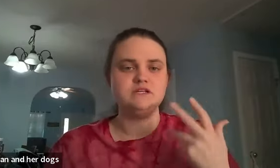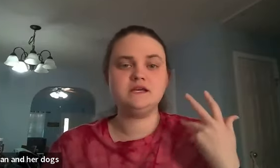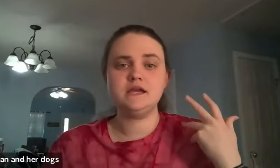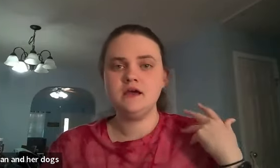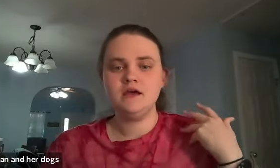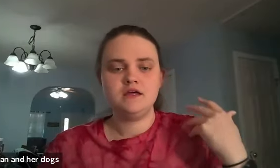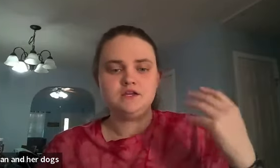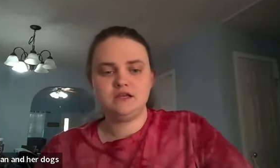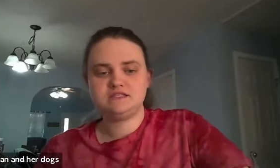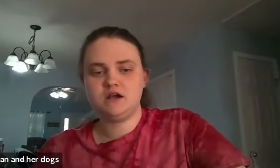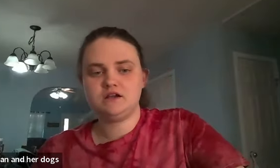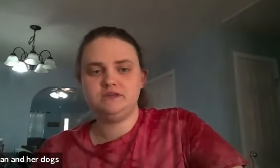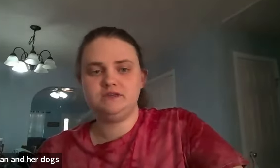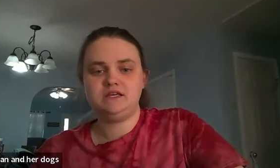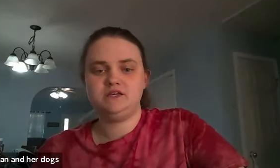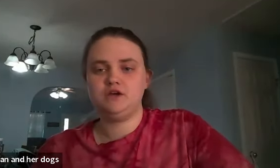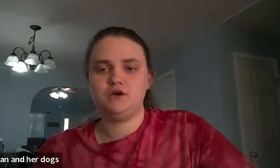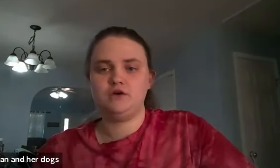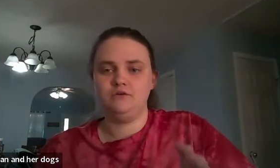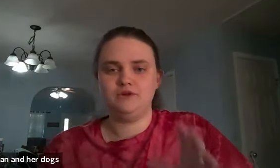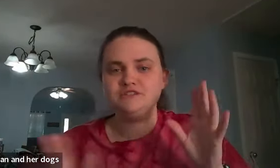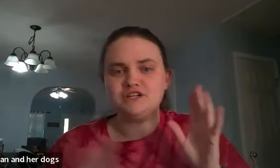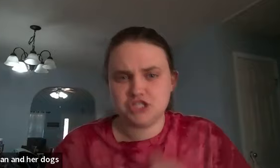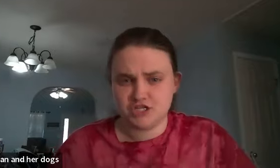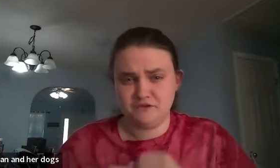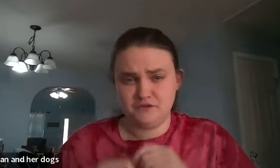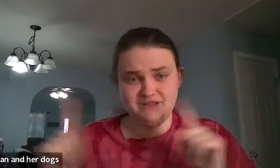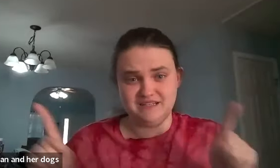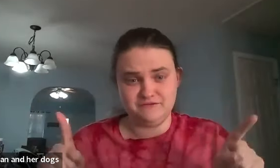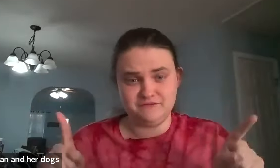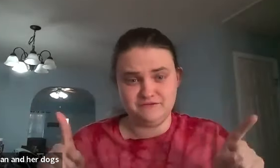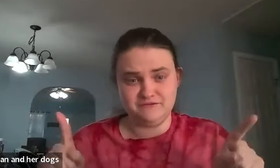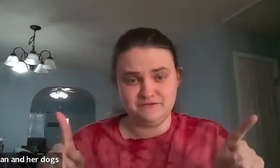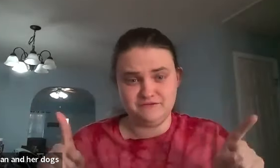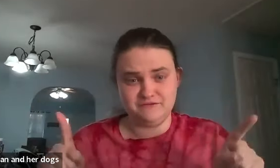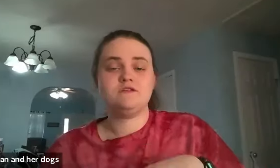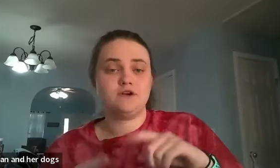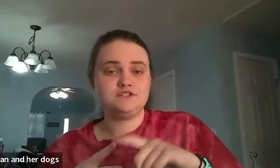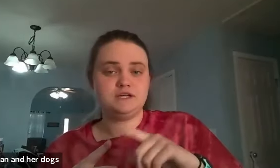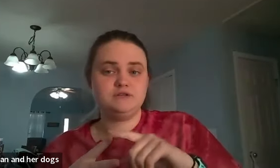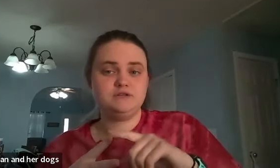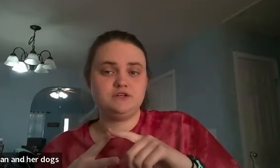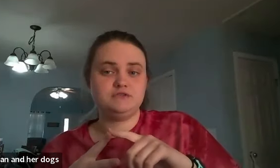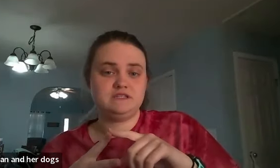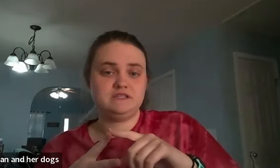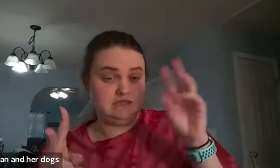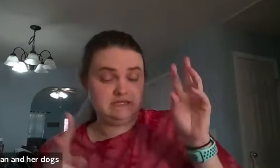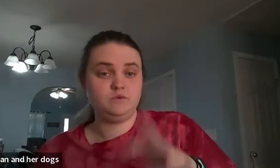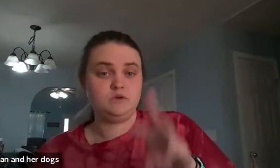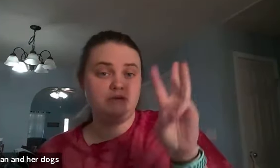really, it's not going to be, you know, no one's going to judge you if you do it differently. So the first way you would do 16 would be you